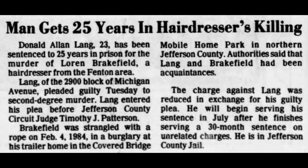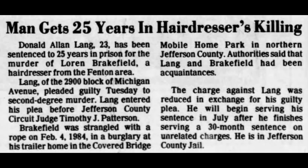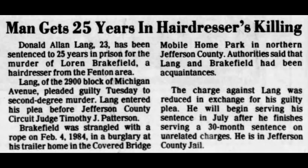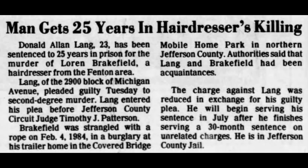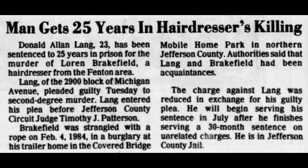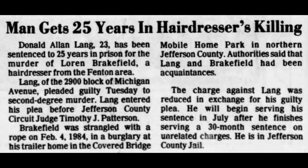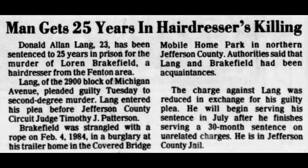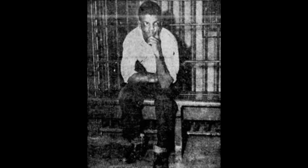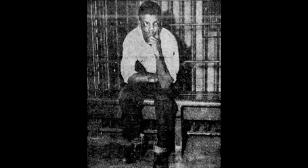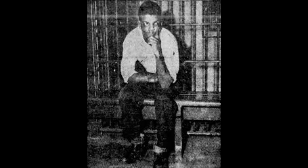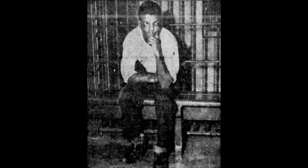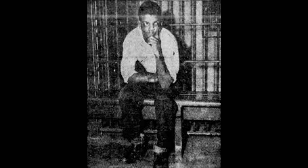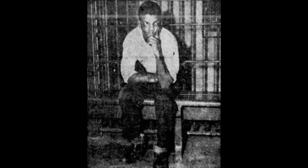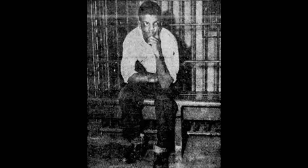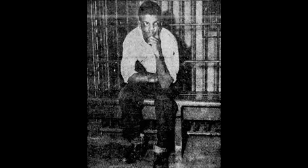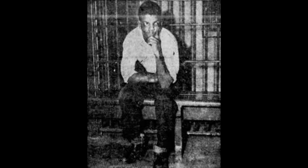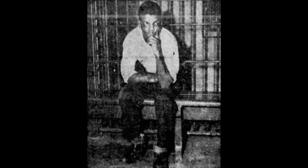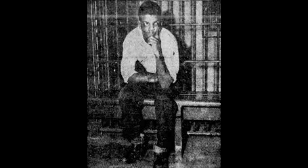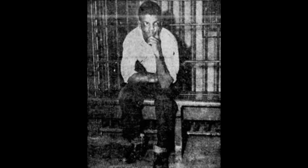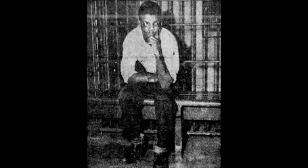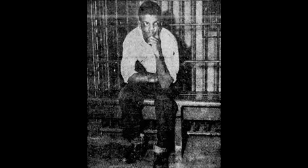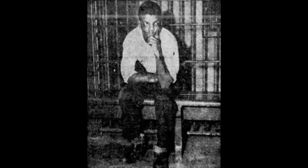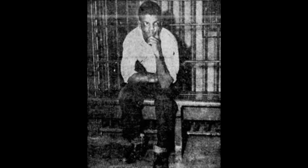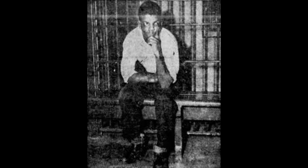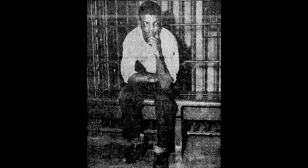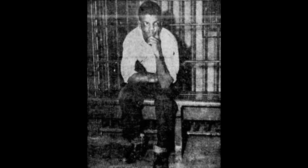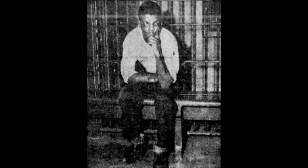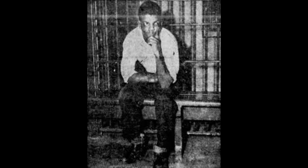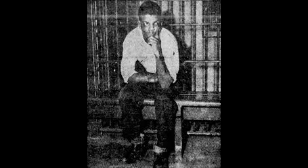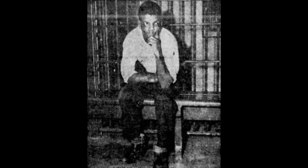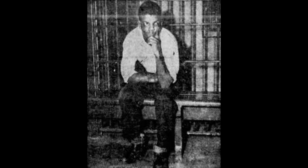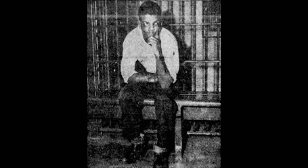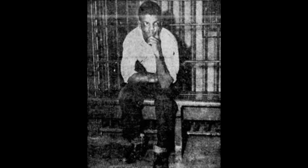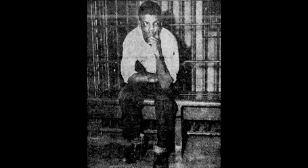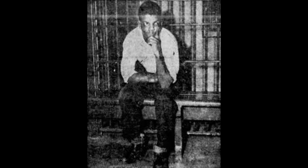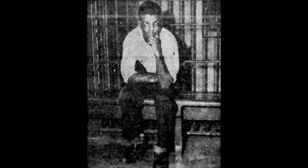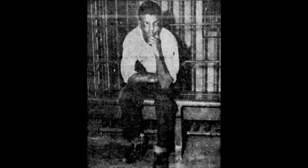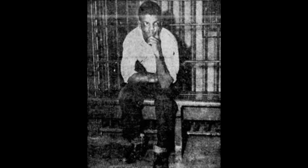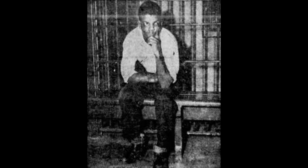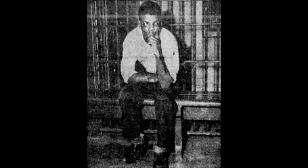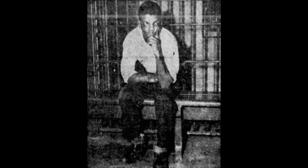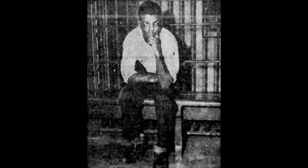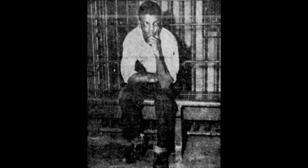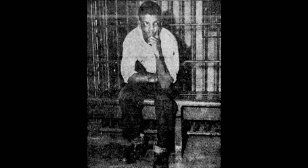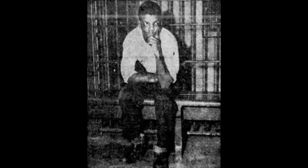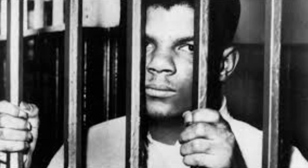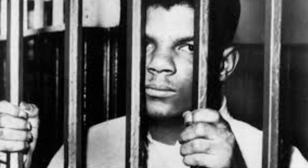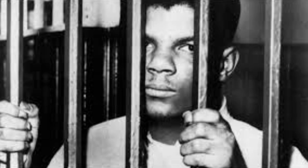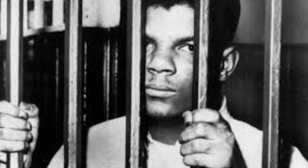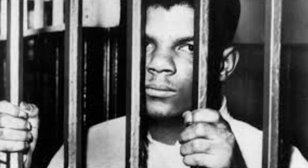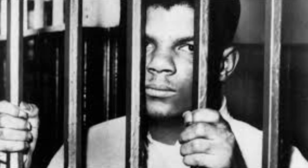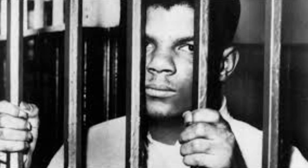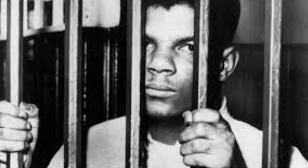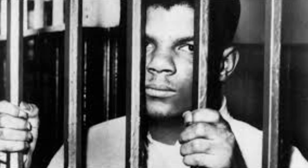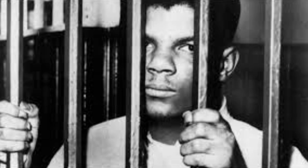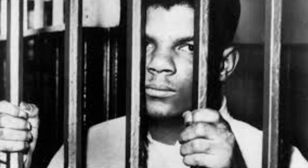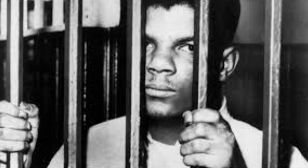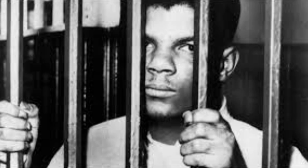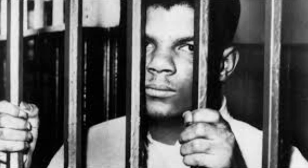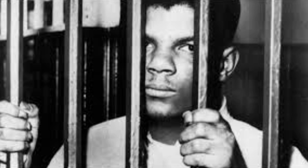and illiterate man accused of murder in the 1960s. Born in Chicago, Lang was unable to read, write, or use sign language,